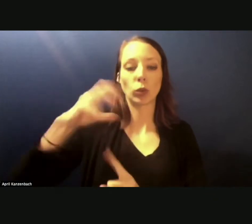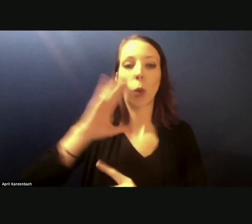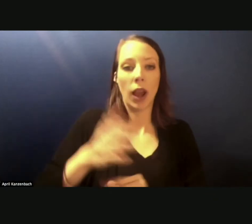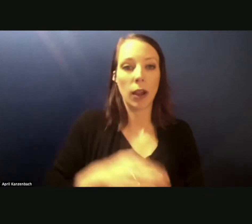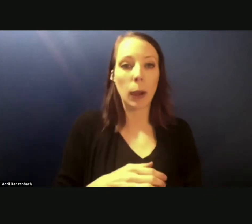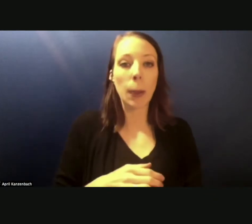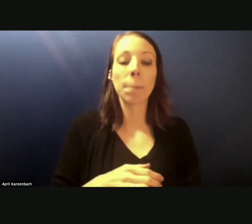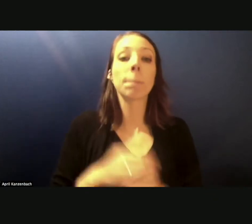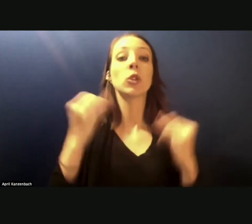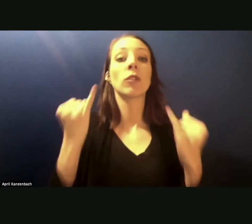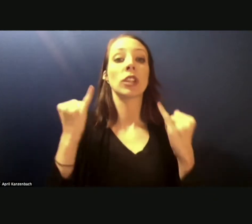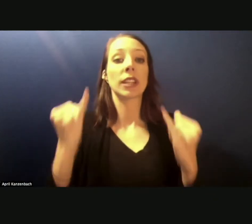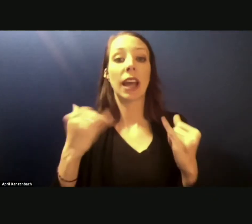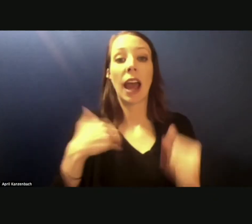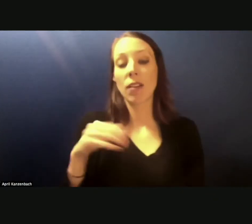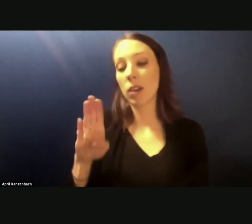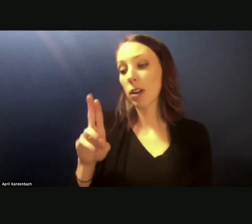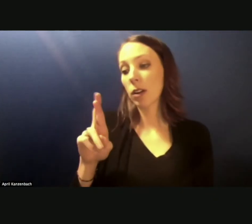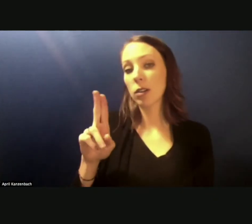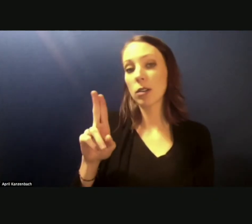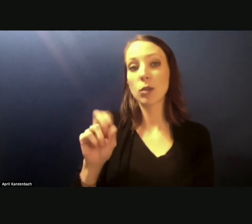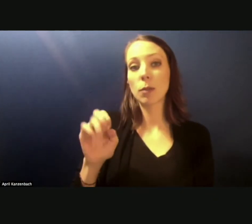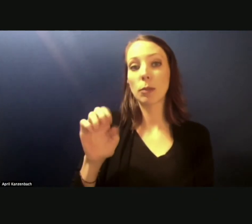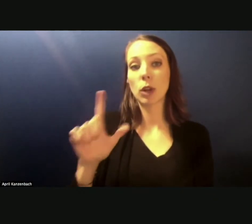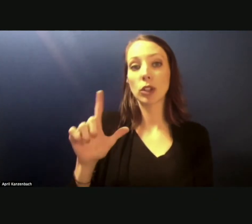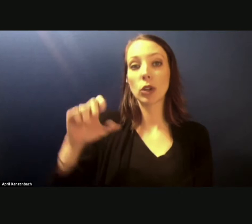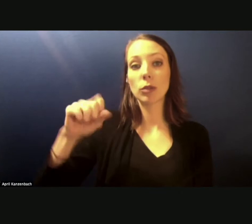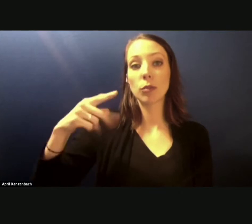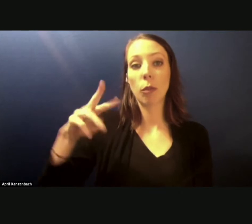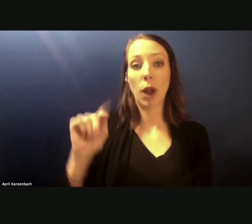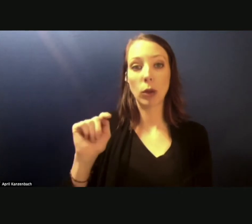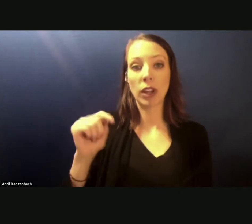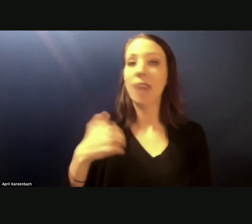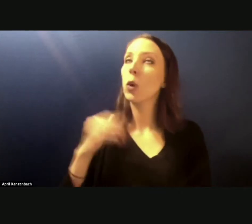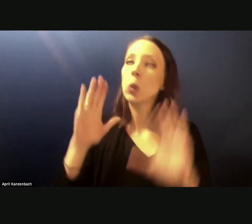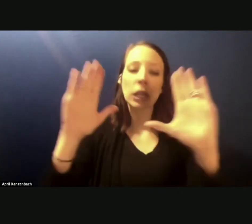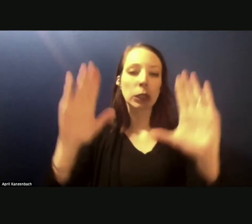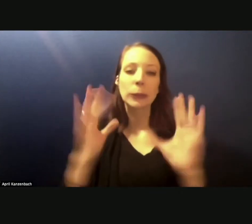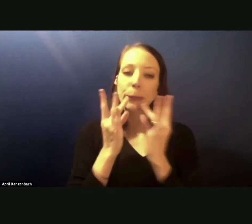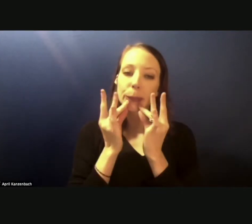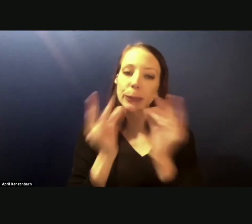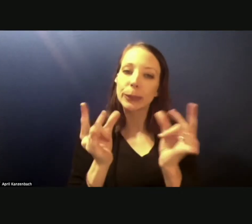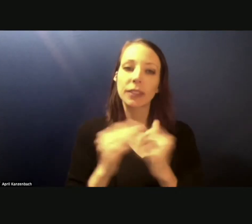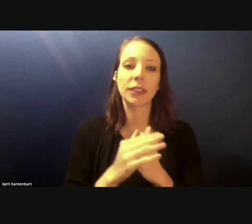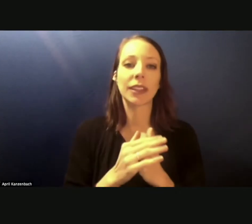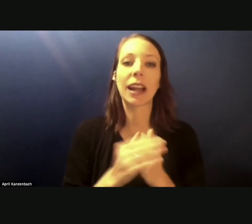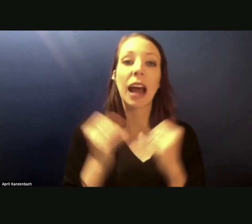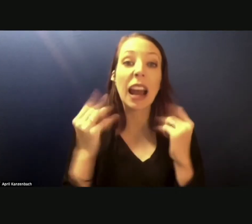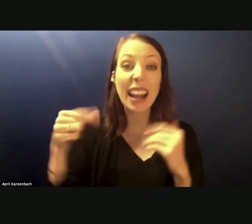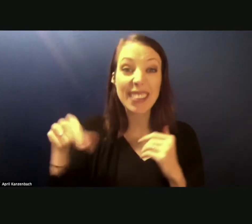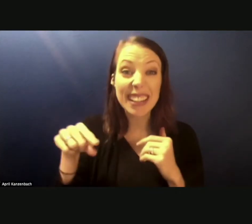is the Brussels sprouts. All right. So we got a really great Brussels sprouts dish. And a lot of